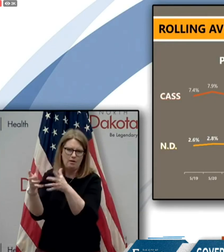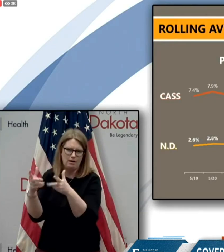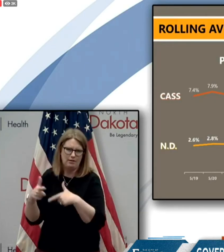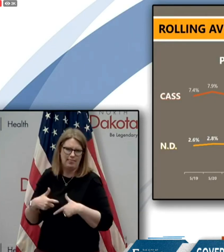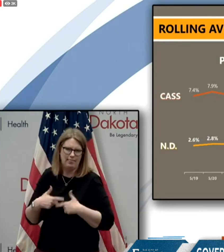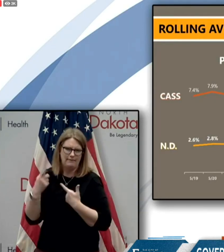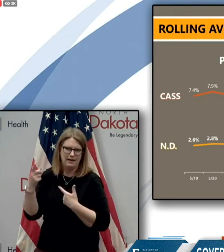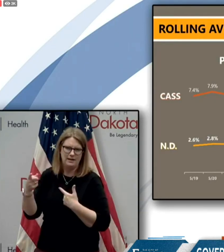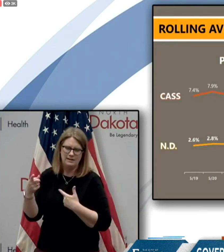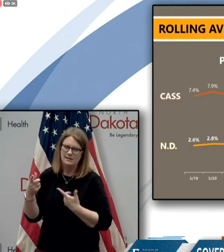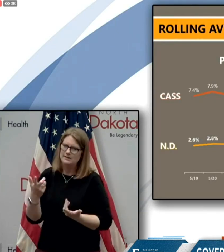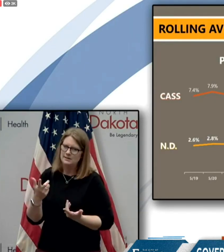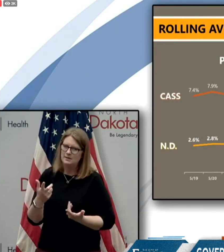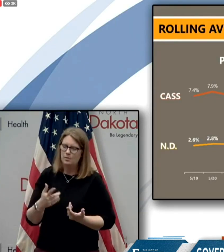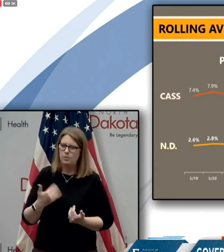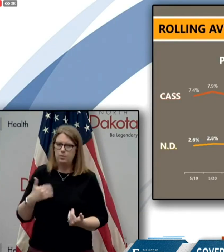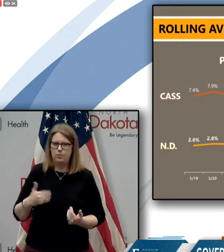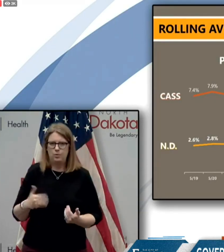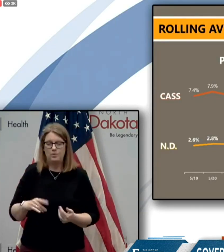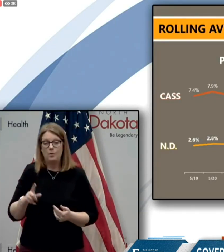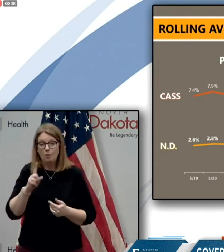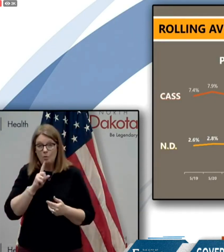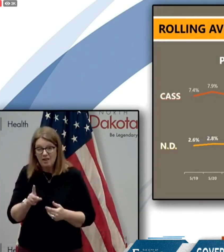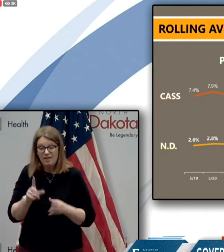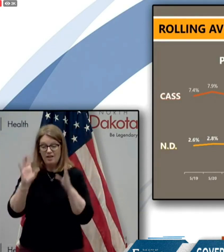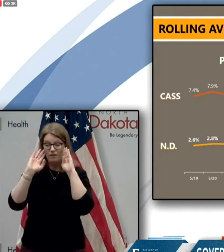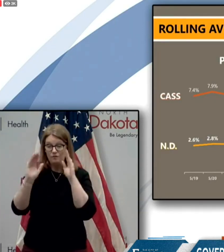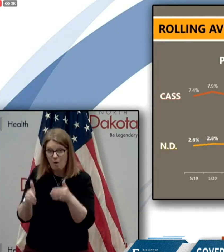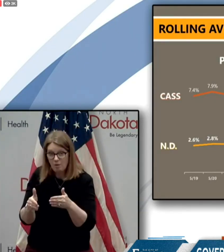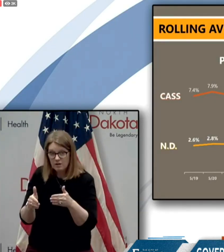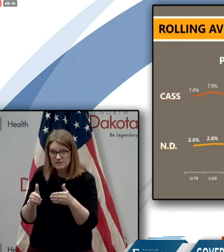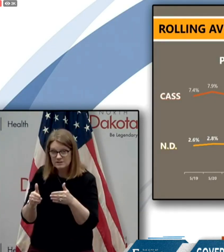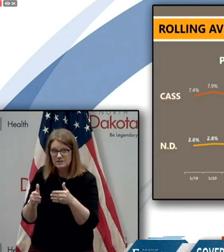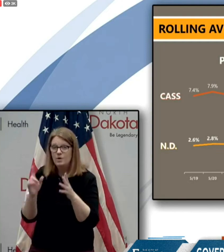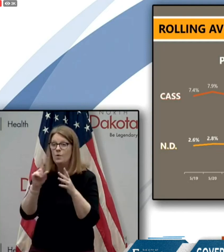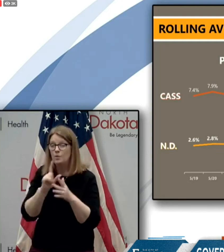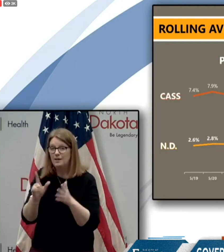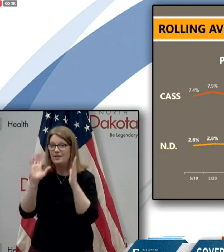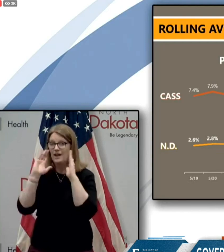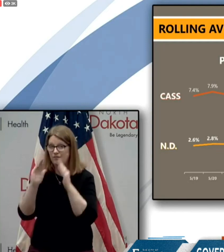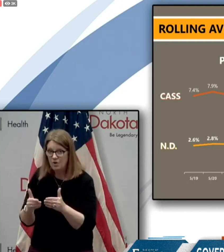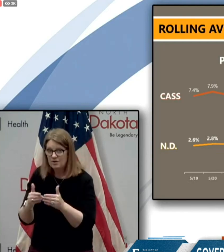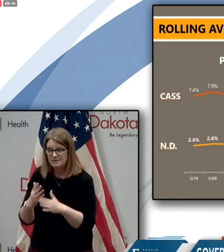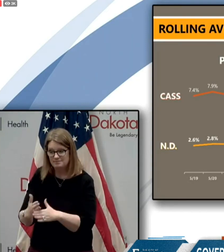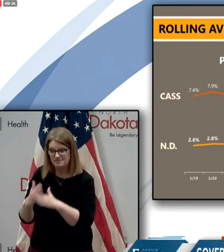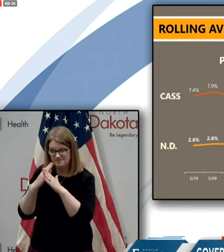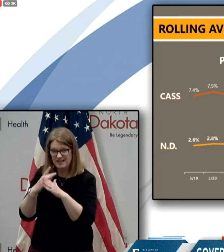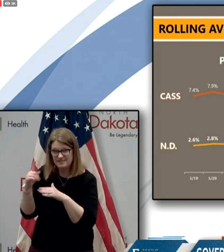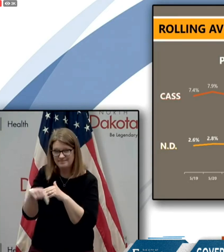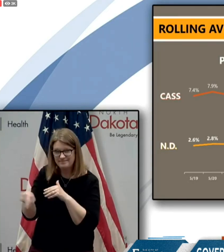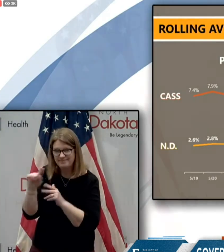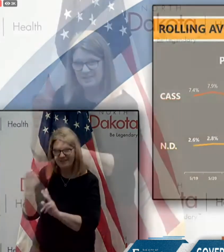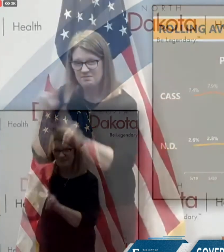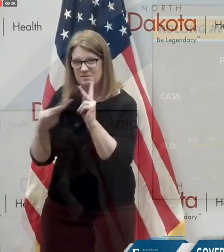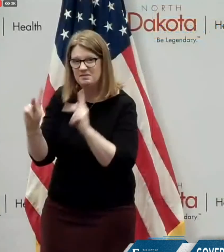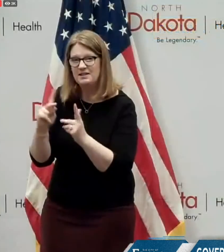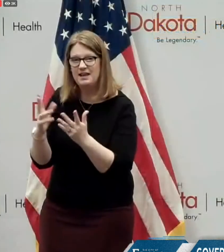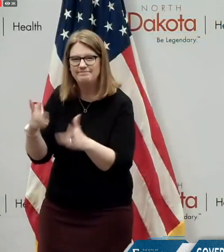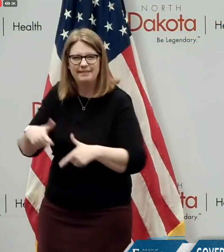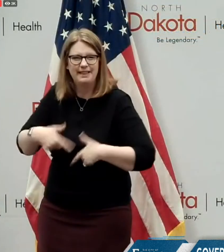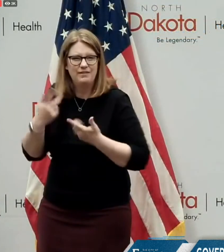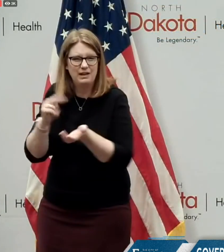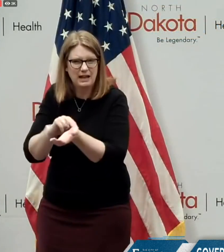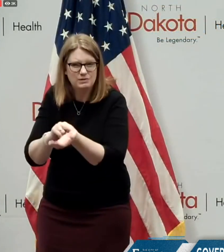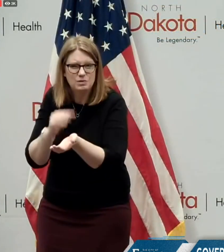emphasizes the importance of us really making sure that we're protecting our most vulnerable population. Next